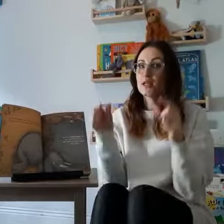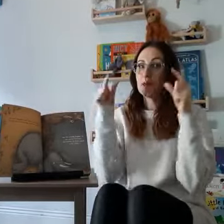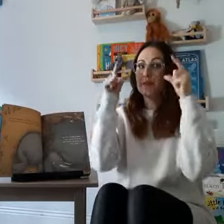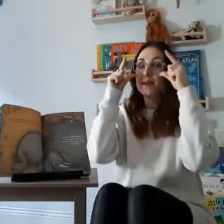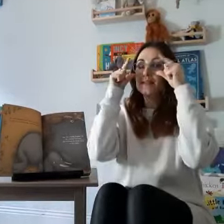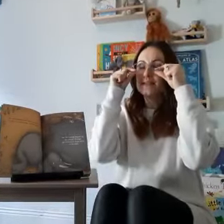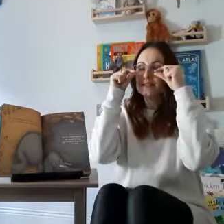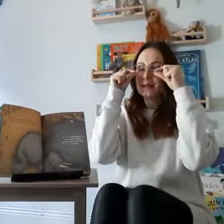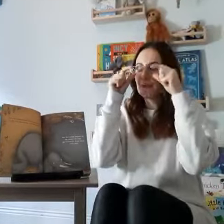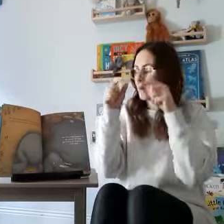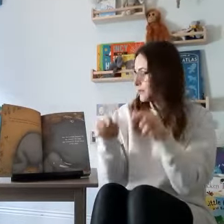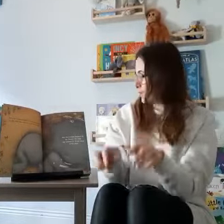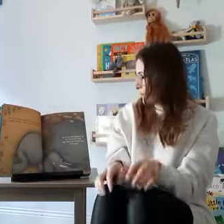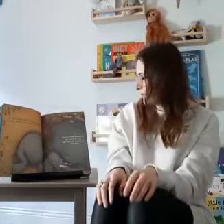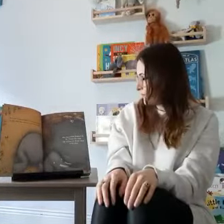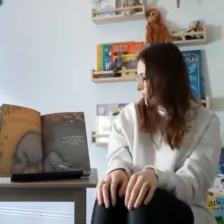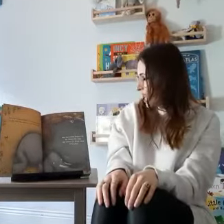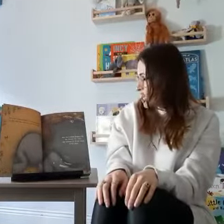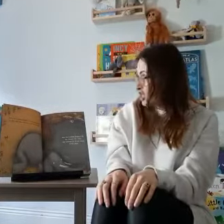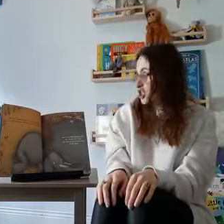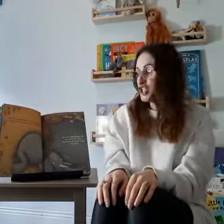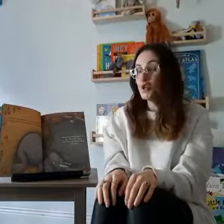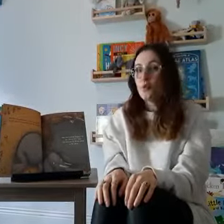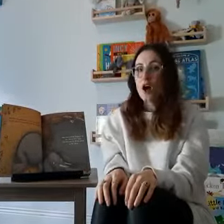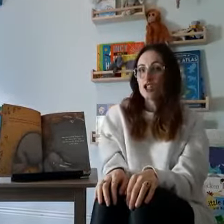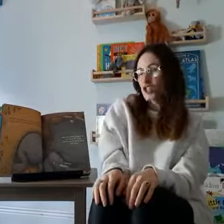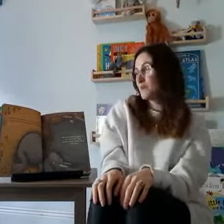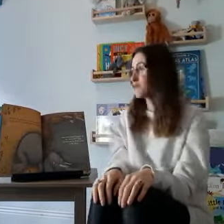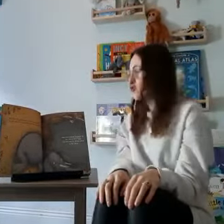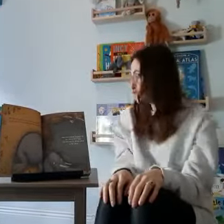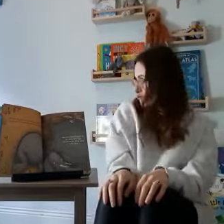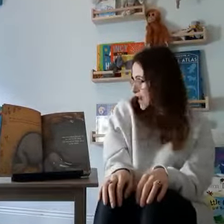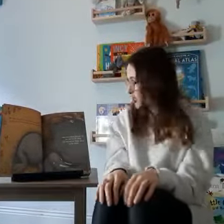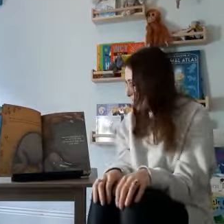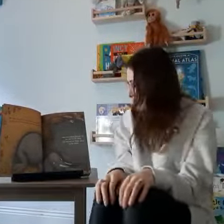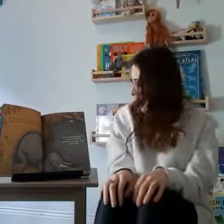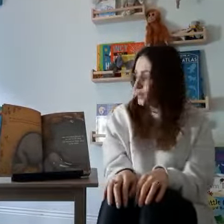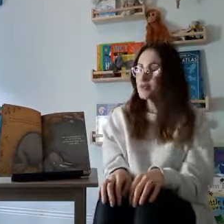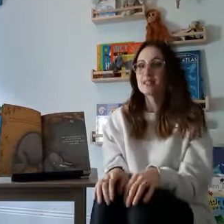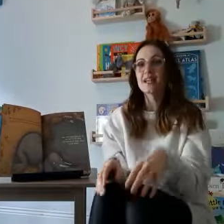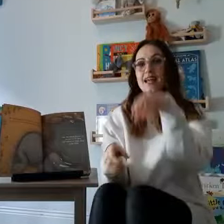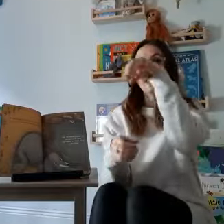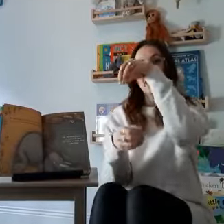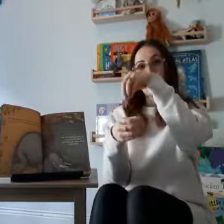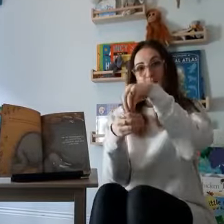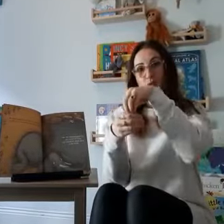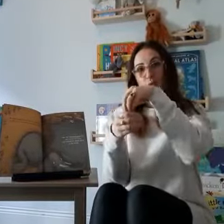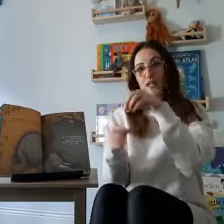him sleep. She watched him thrash about in the